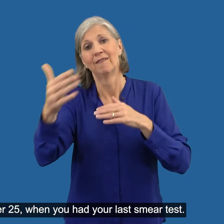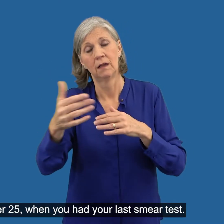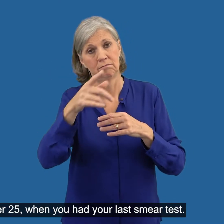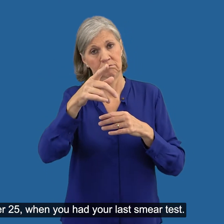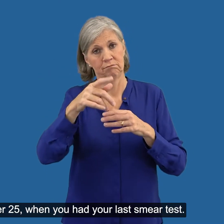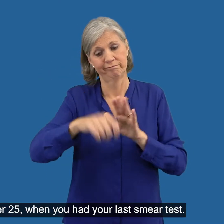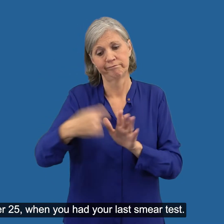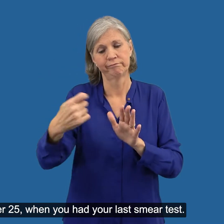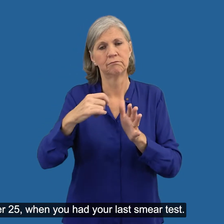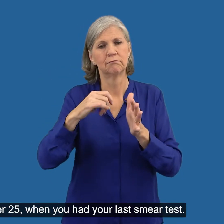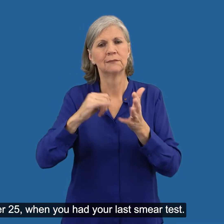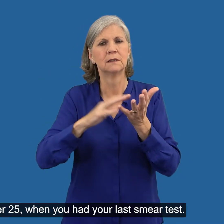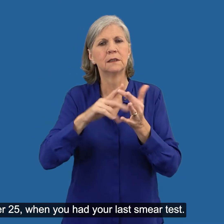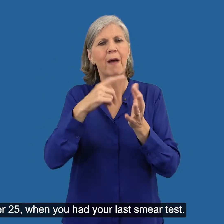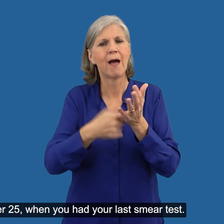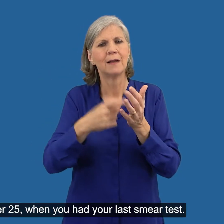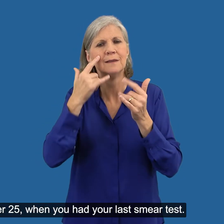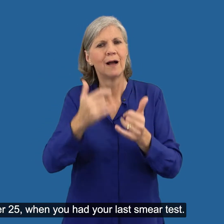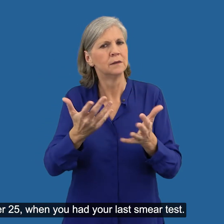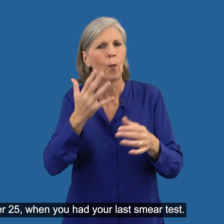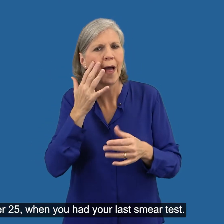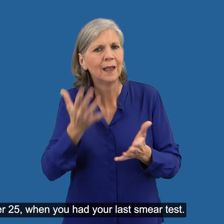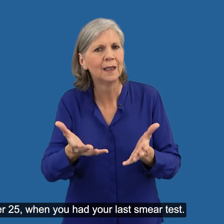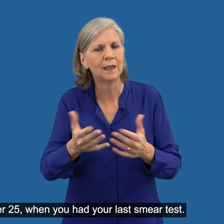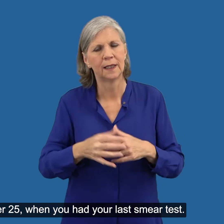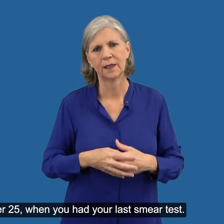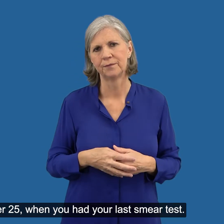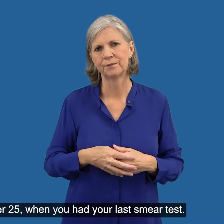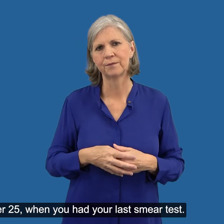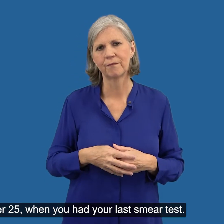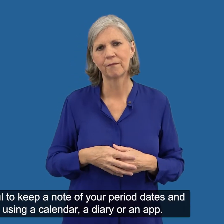If you're over 25, when you had your last smear test.